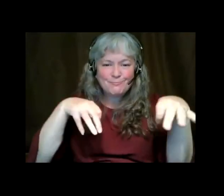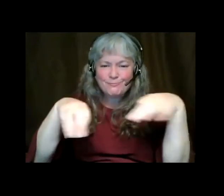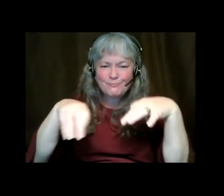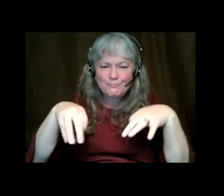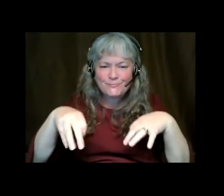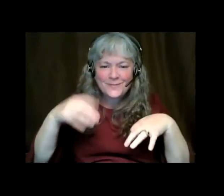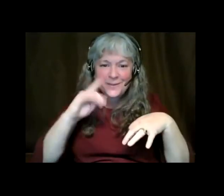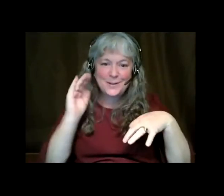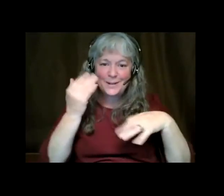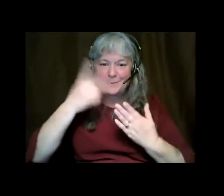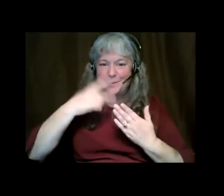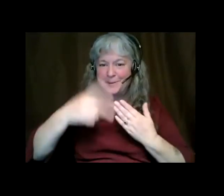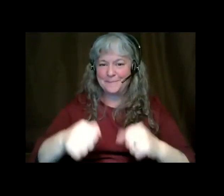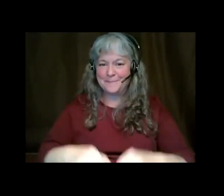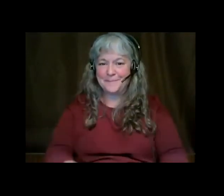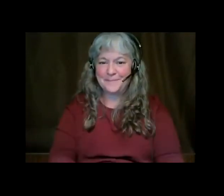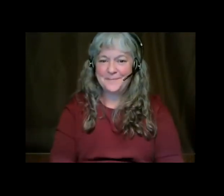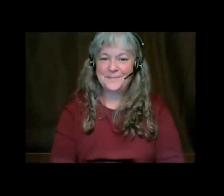program.